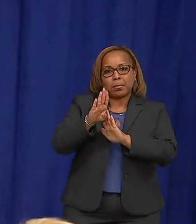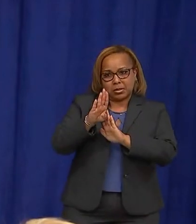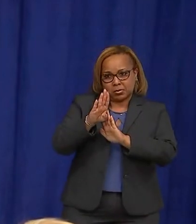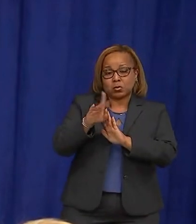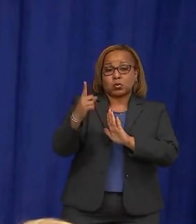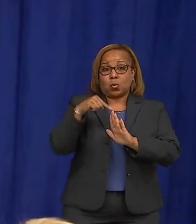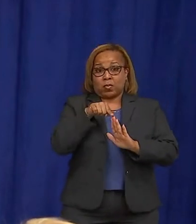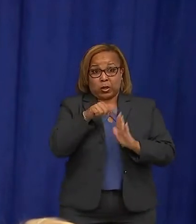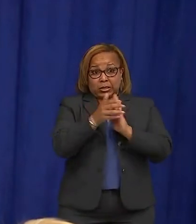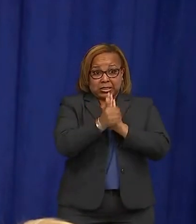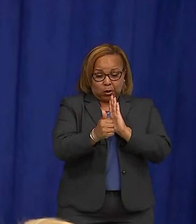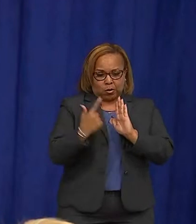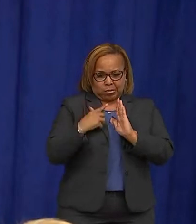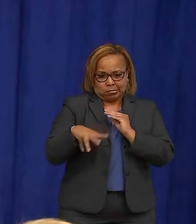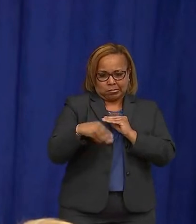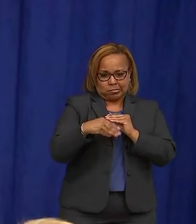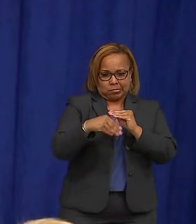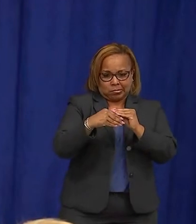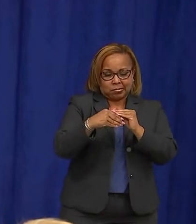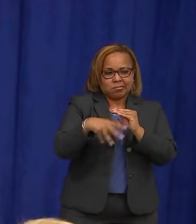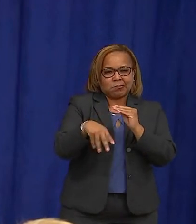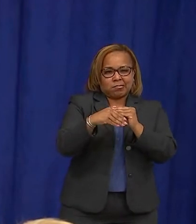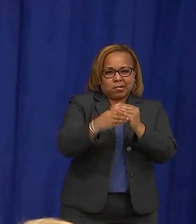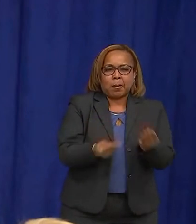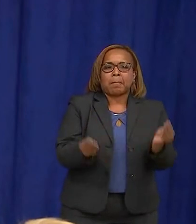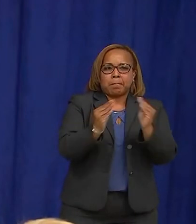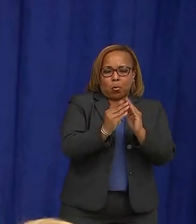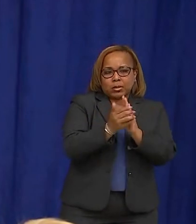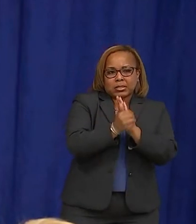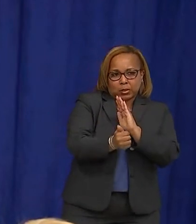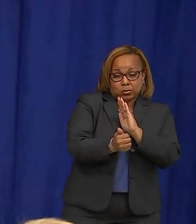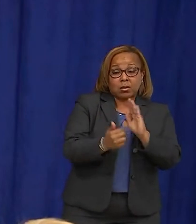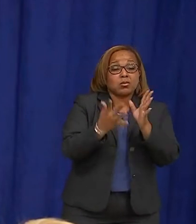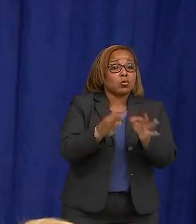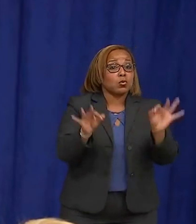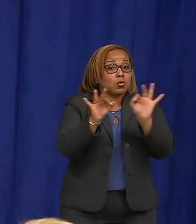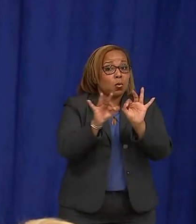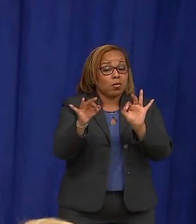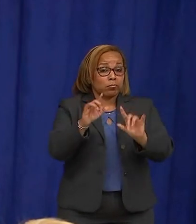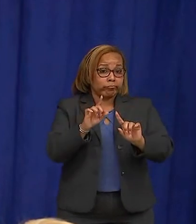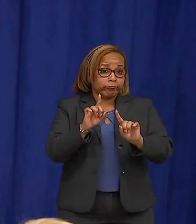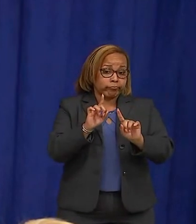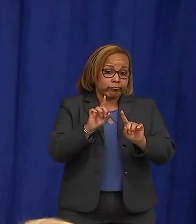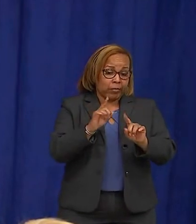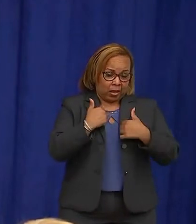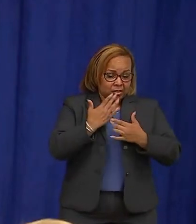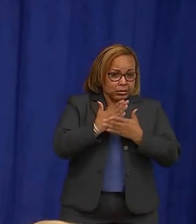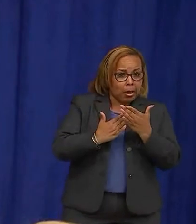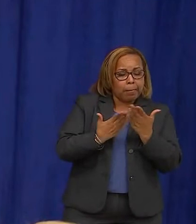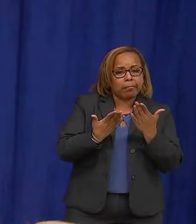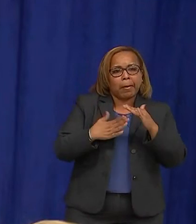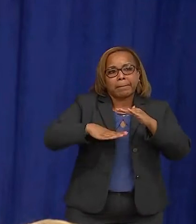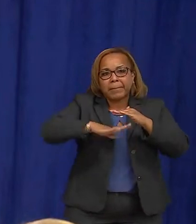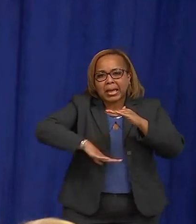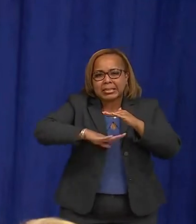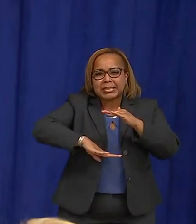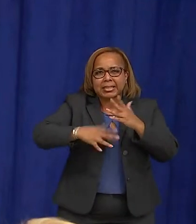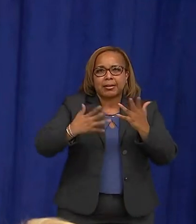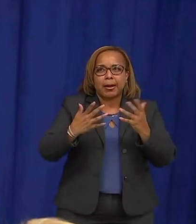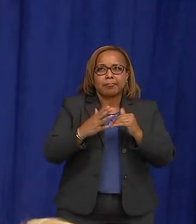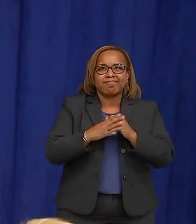that we're refreshing their skills and then layering on additional skills. So as long as folks are coming to us with some basic